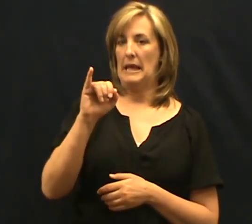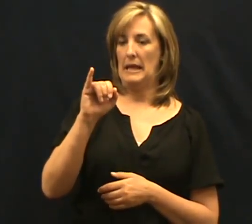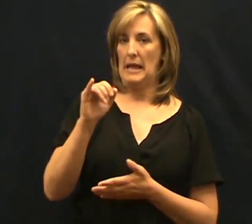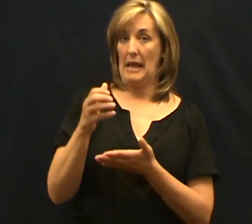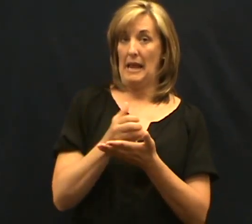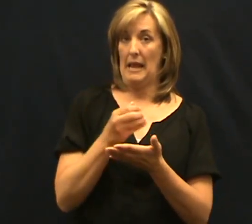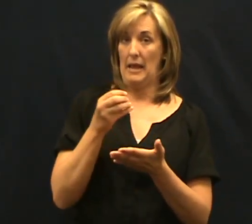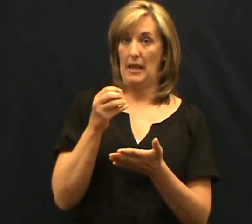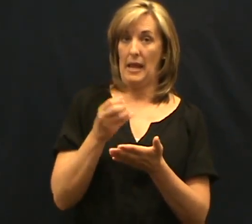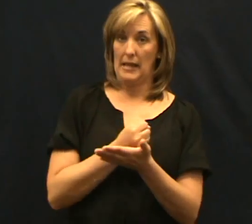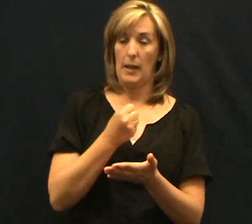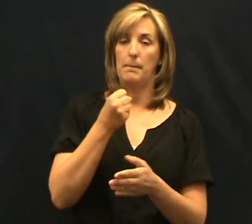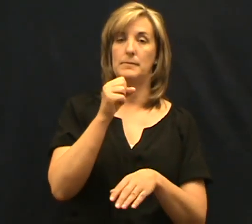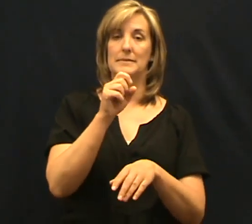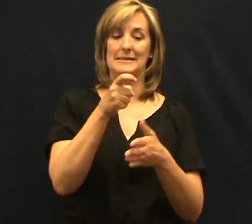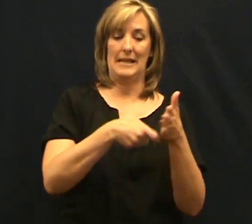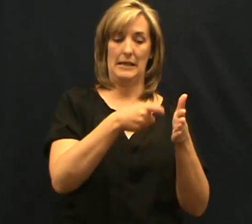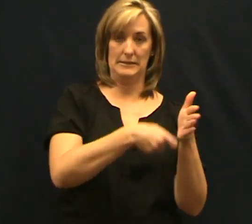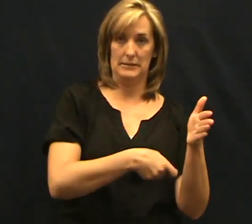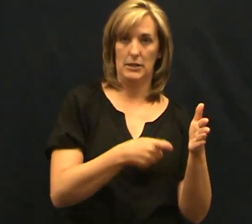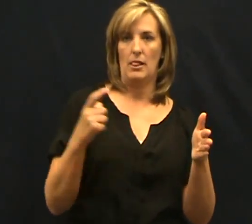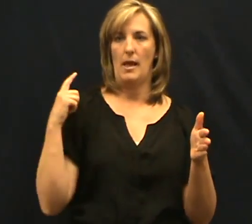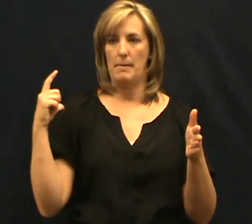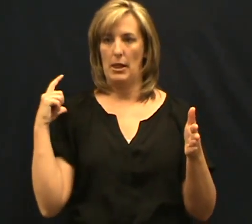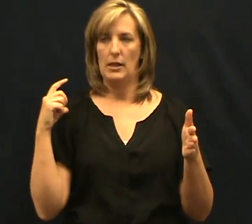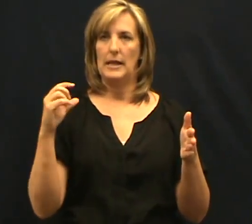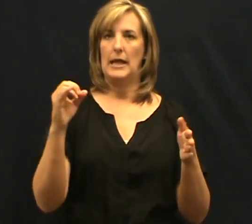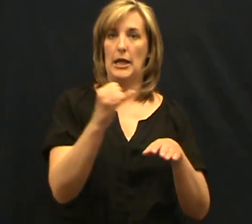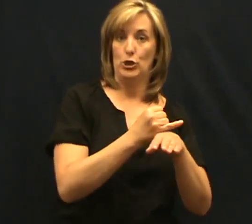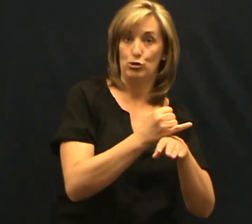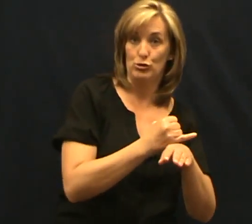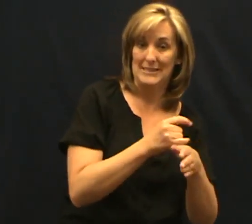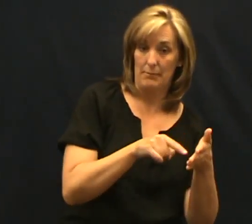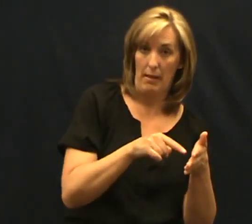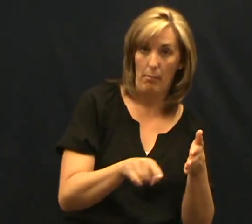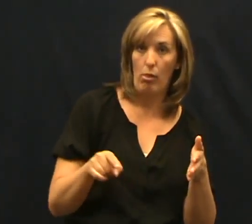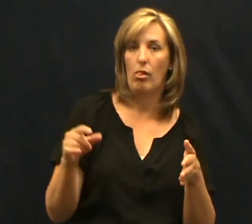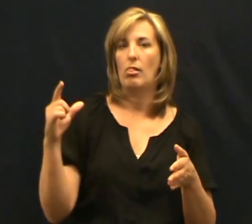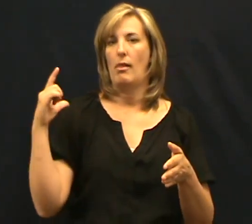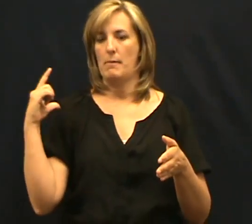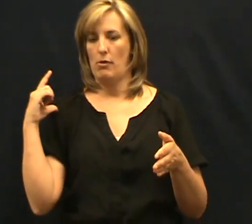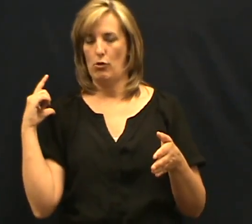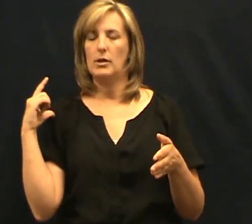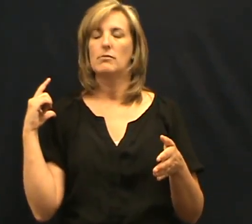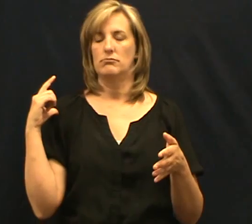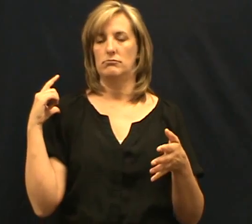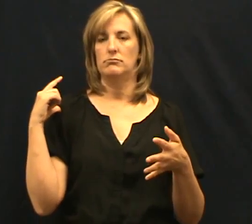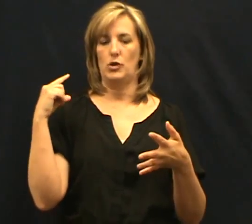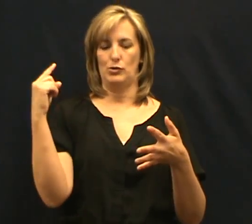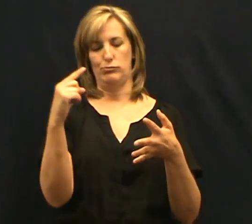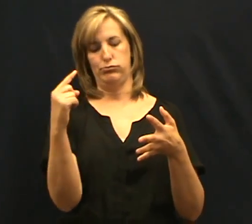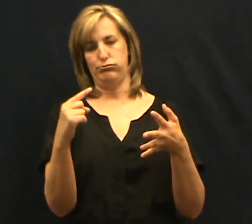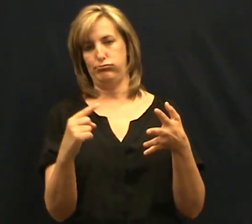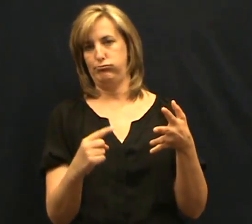a liability. Interest payable is a liability. Those are amounts that would have been